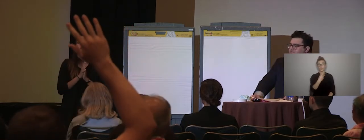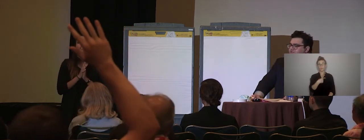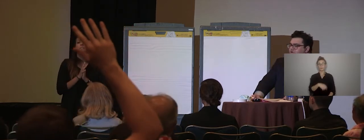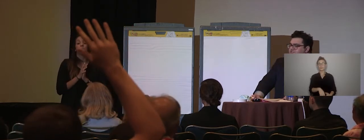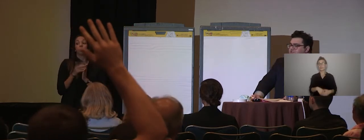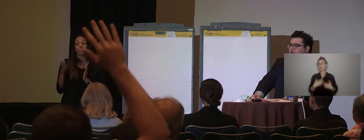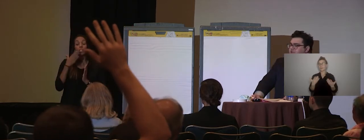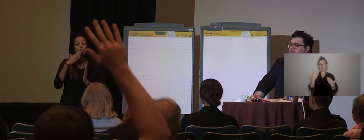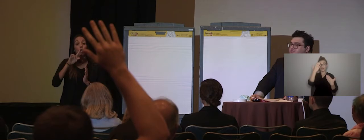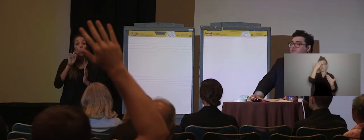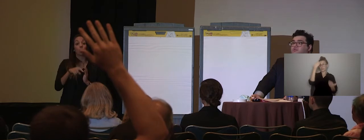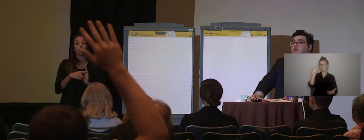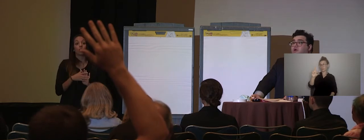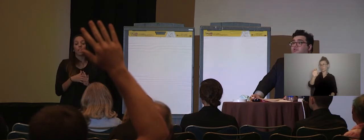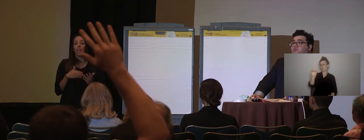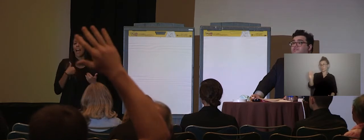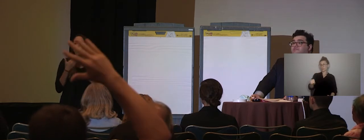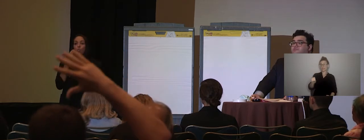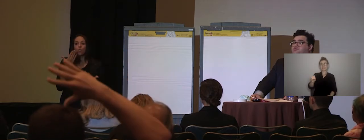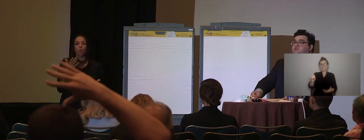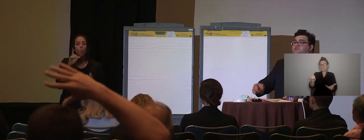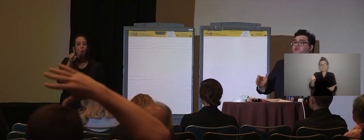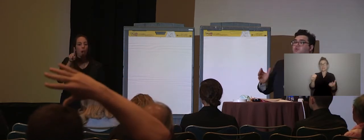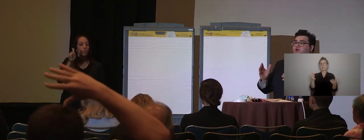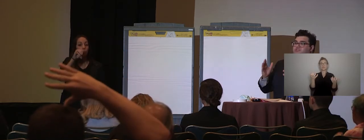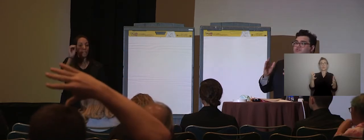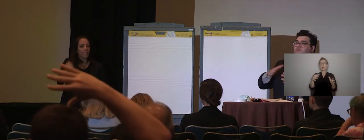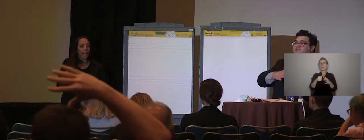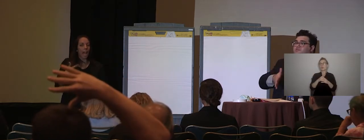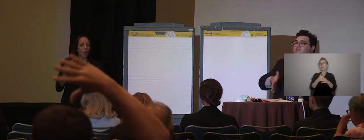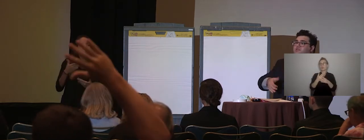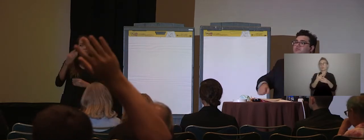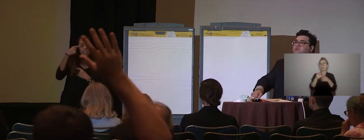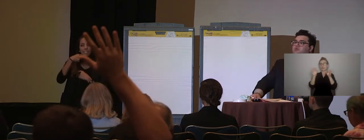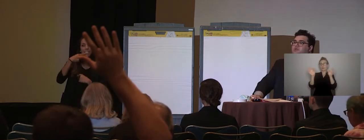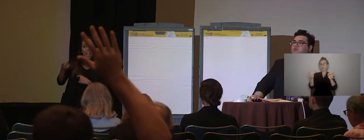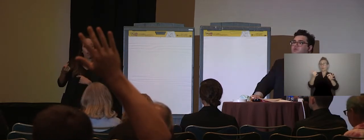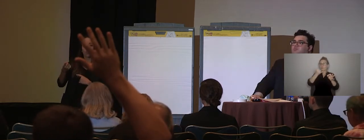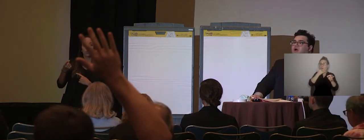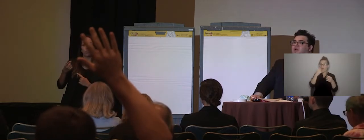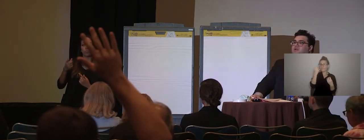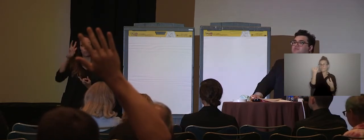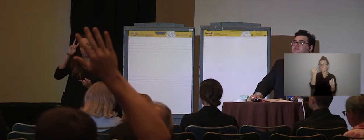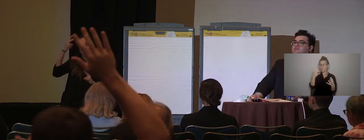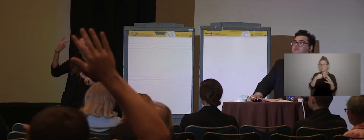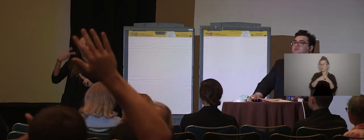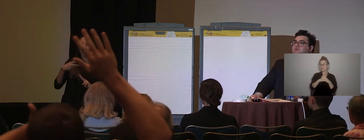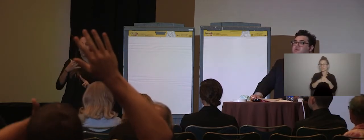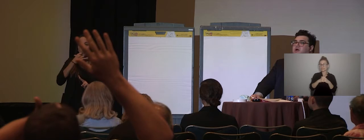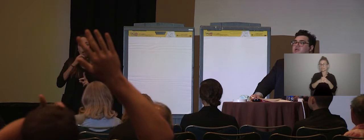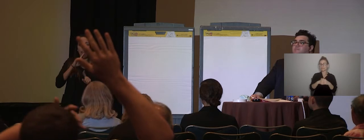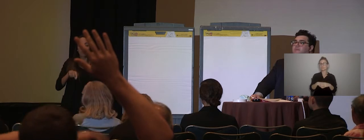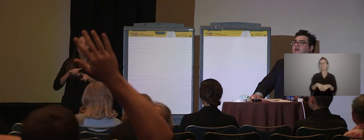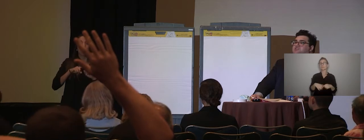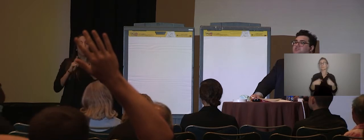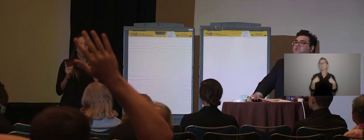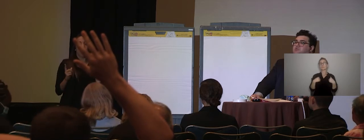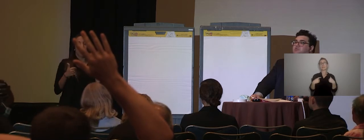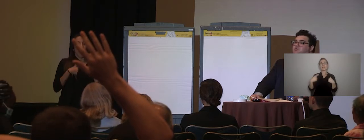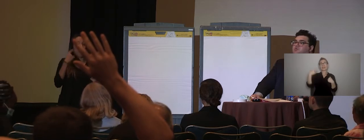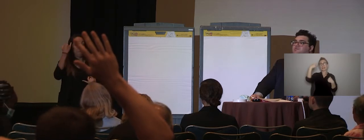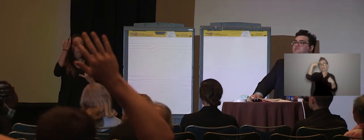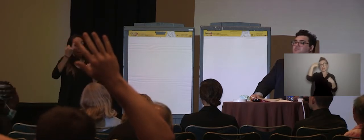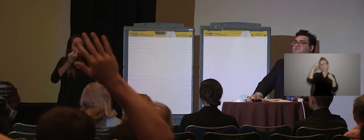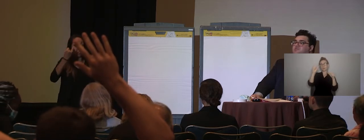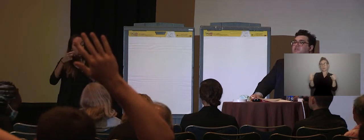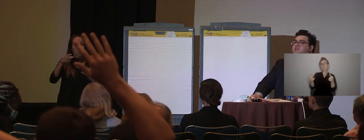That is a good question. I don't know 100% for sure, so I don't want to mislead you, but I imagine